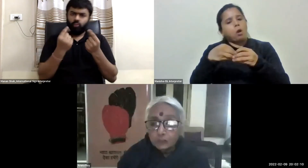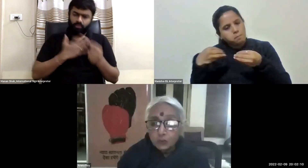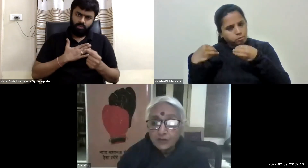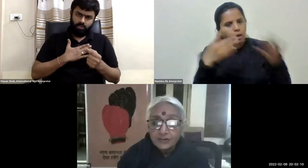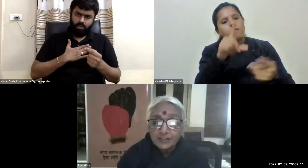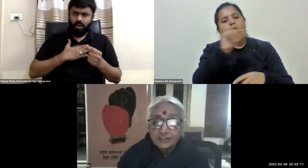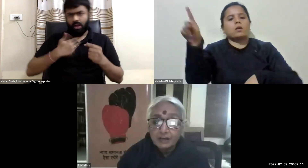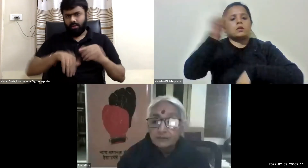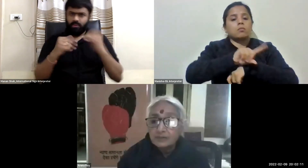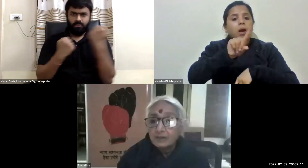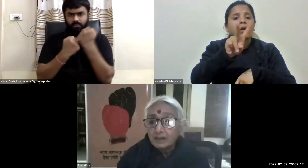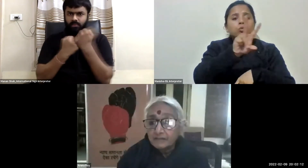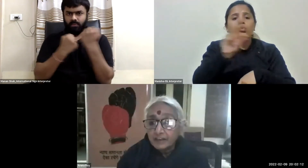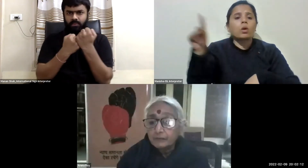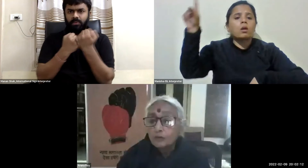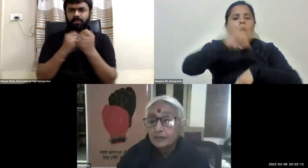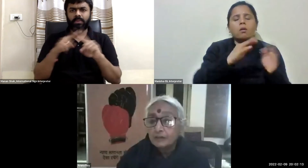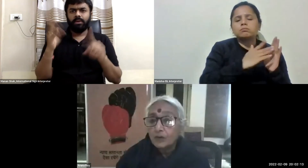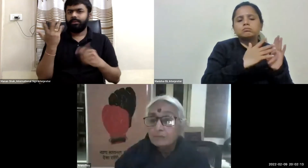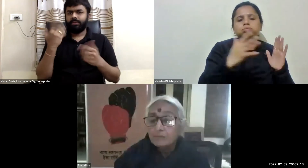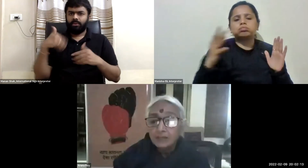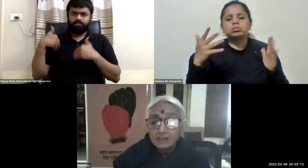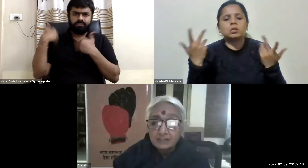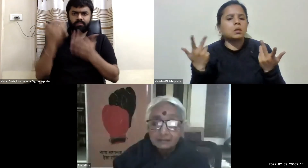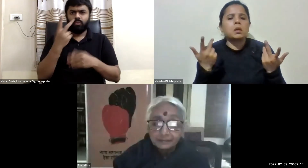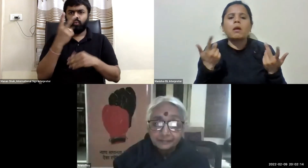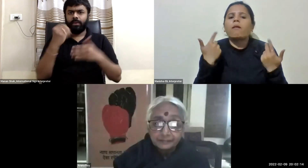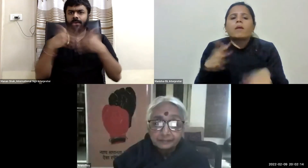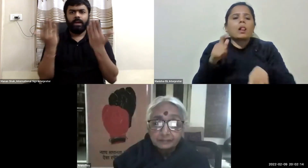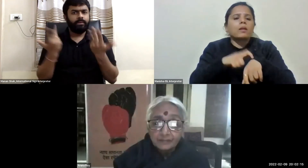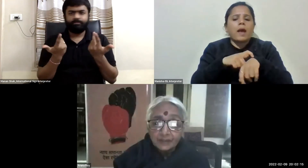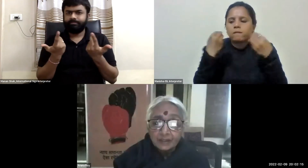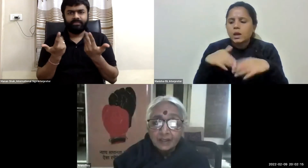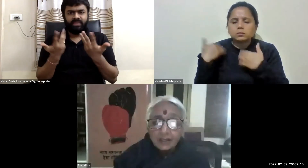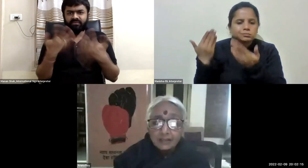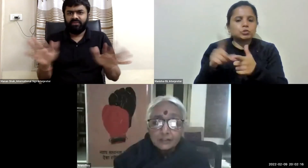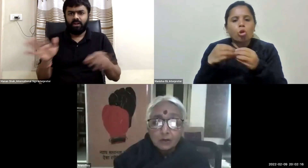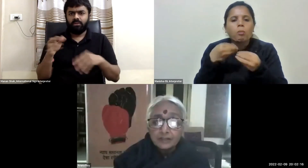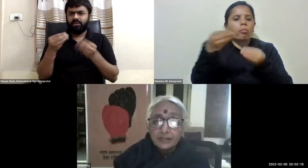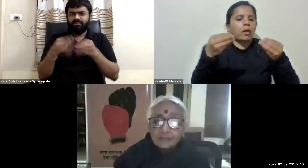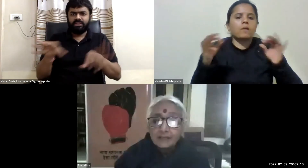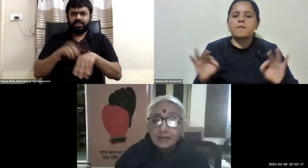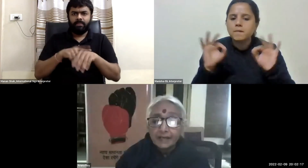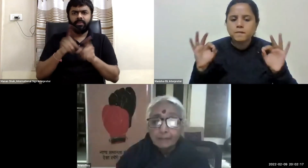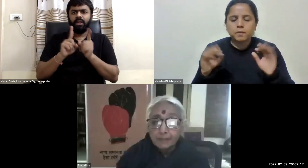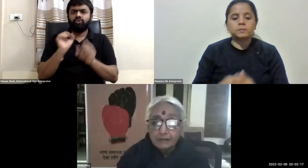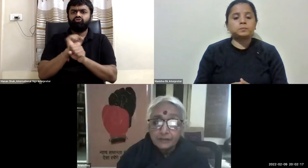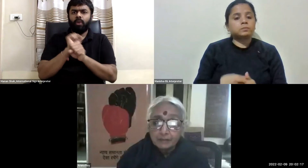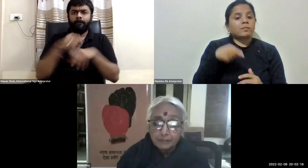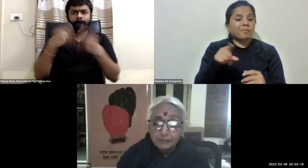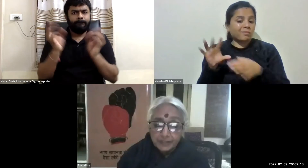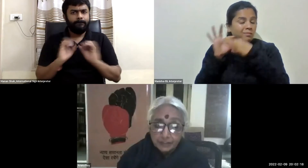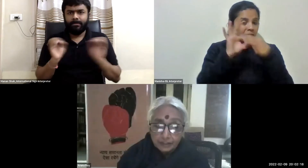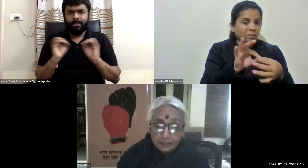but the 200 days announced have therefore become quite meaningless. In this context, a campaign